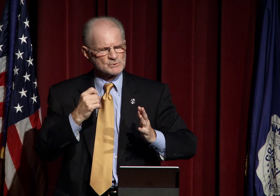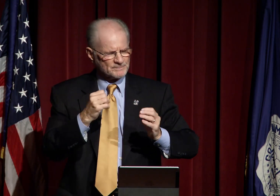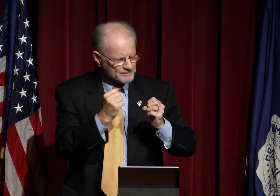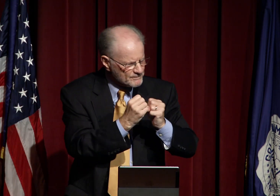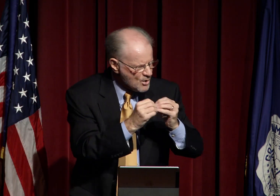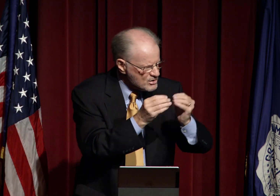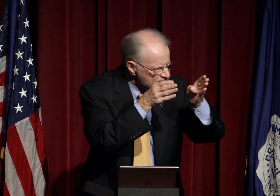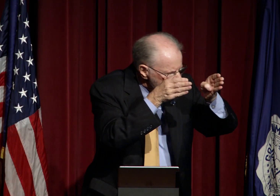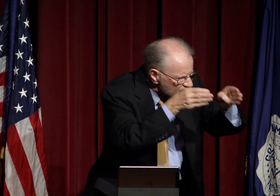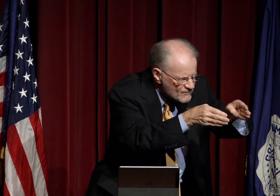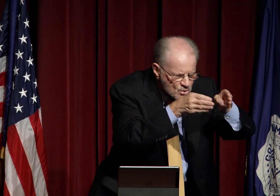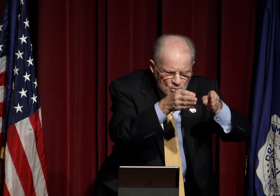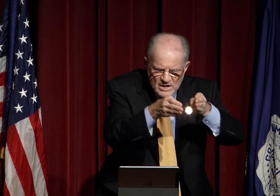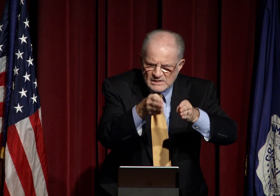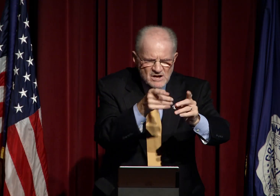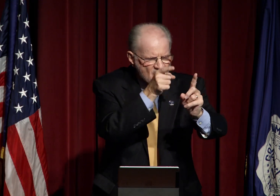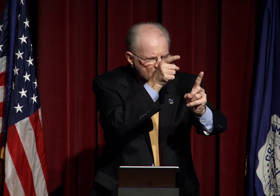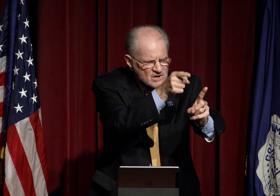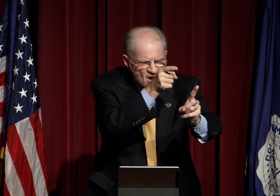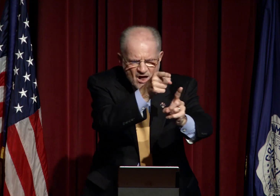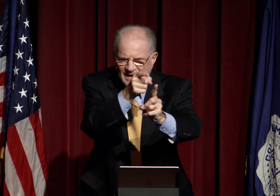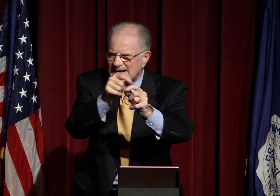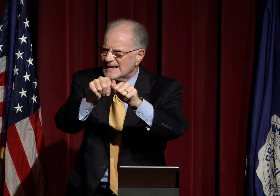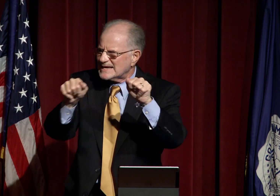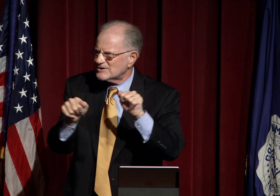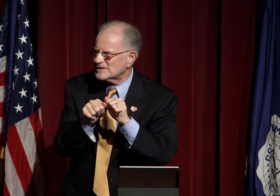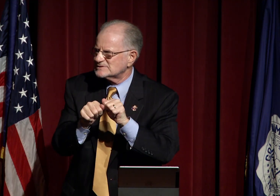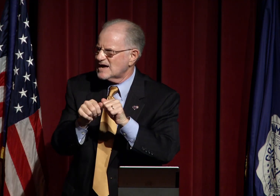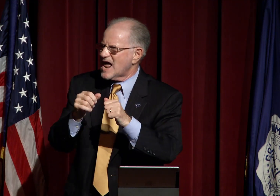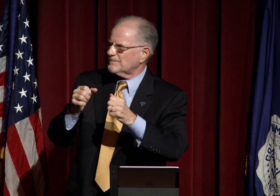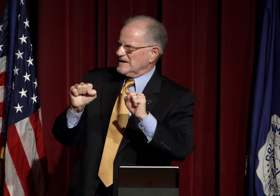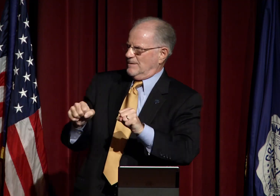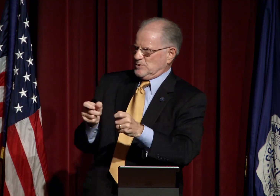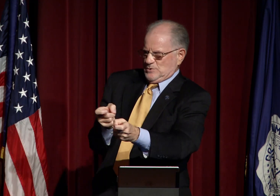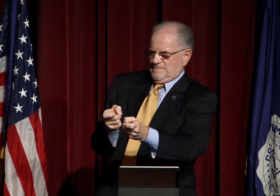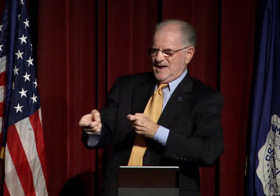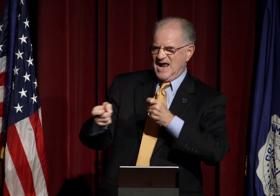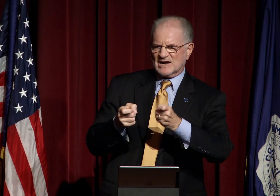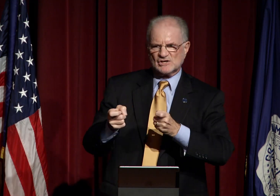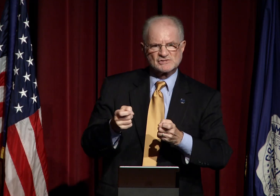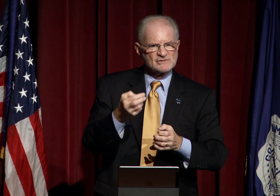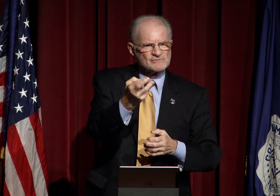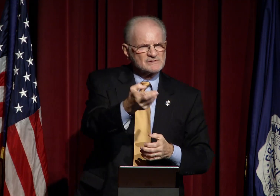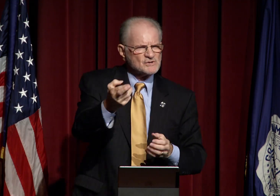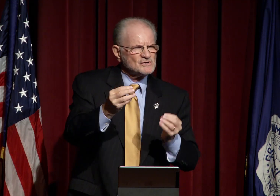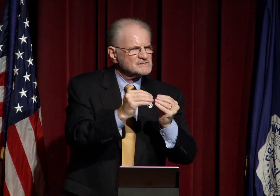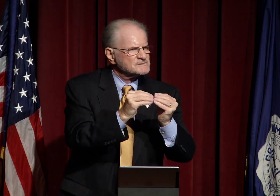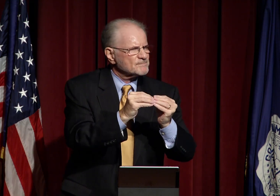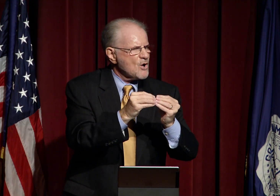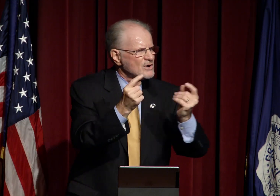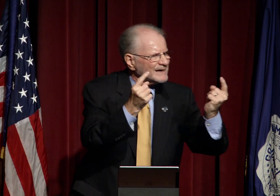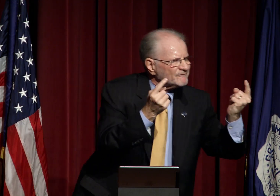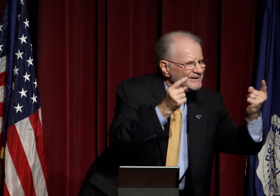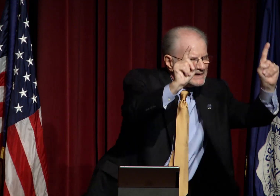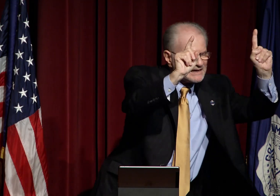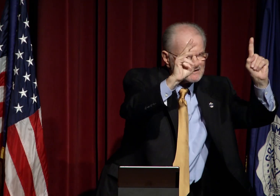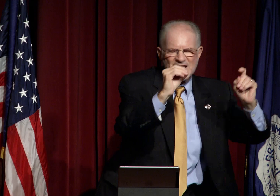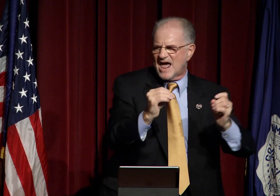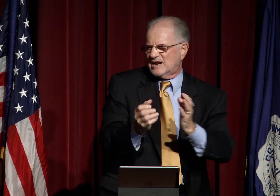The strategic plan allows us to more tightly focus on different areas of need and to manage the resources we have